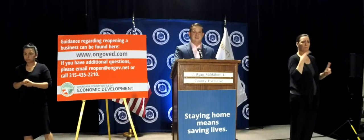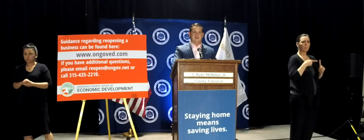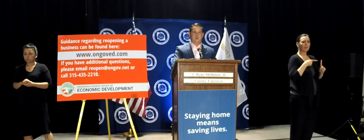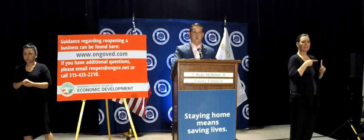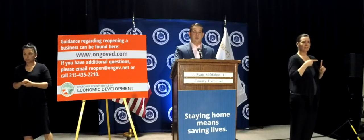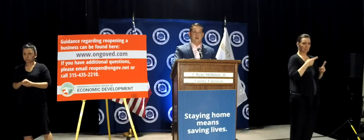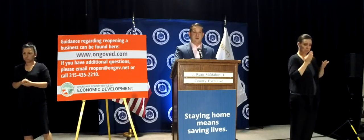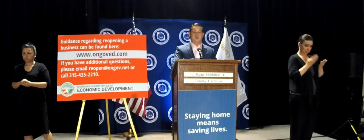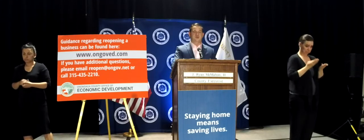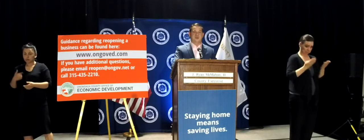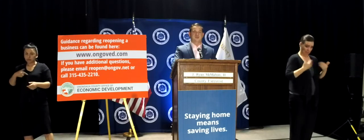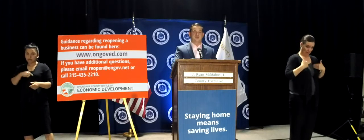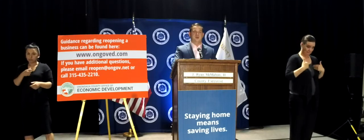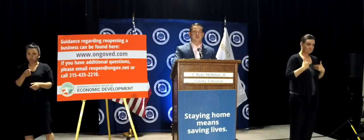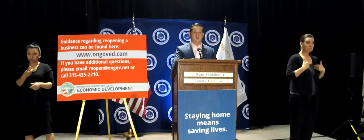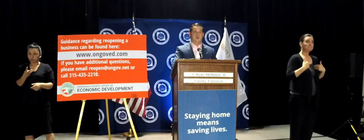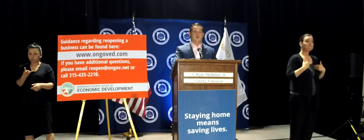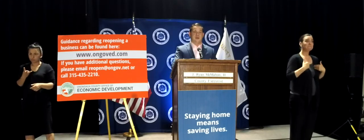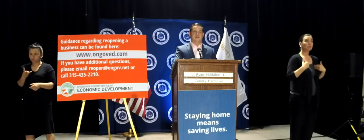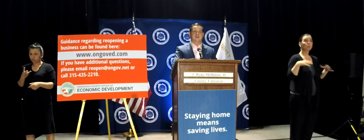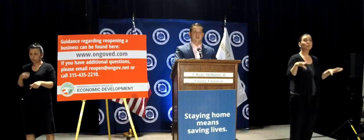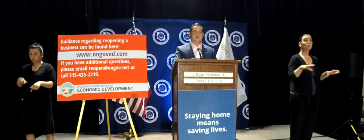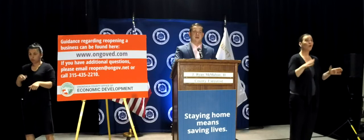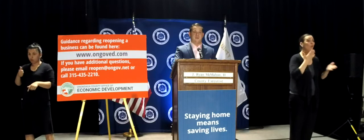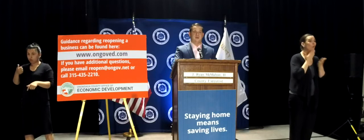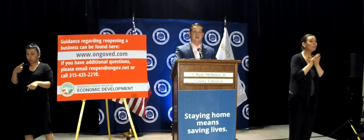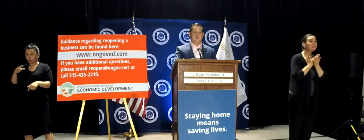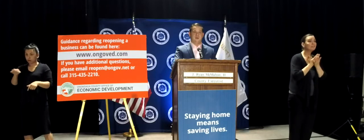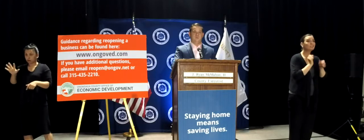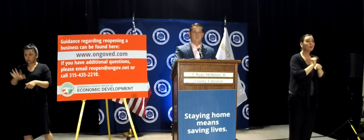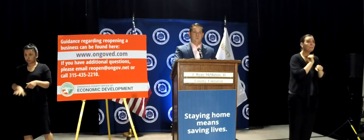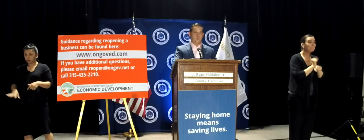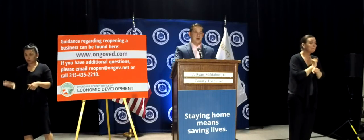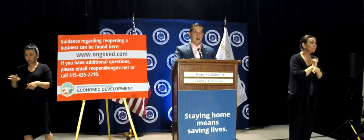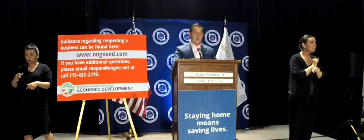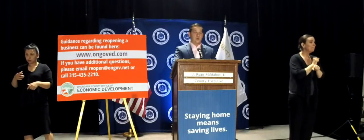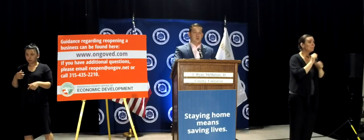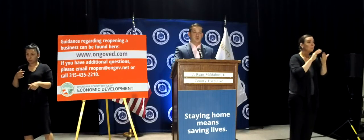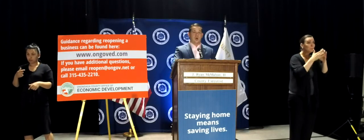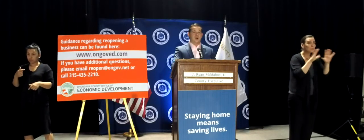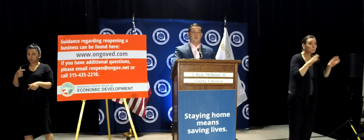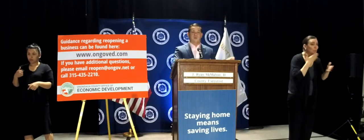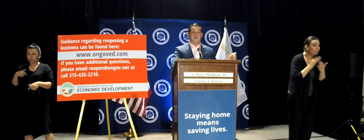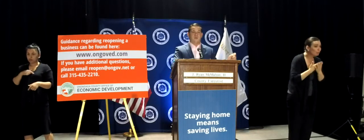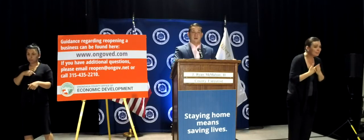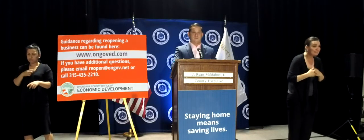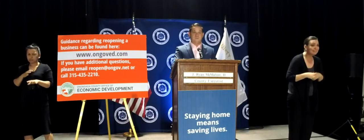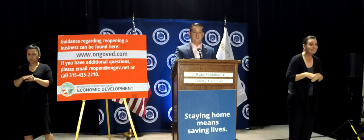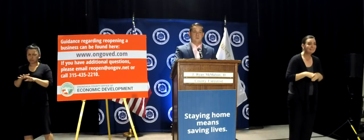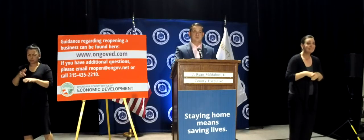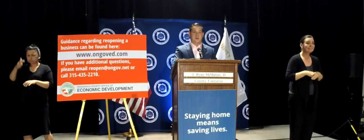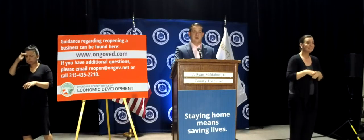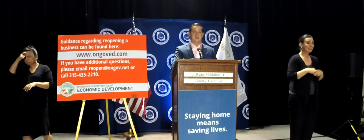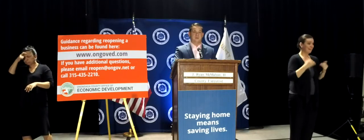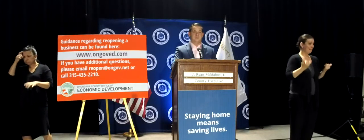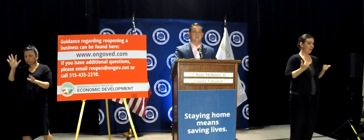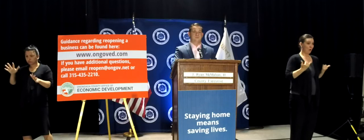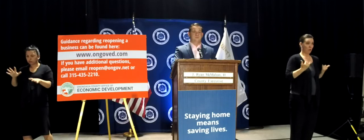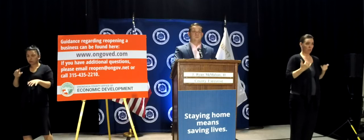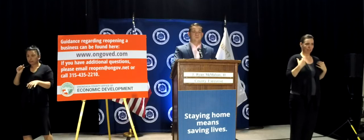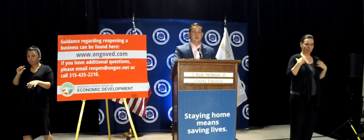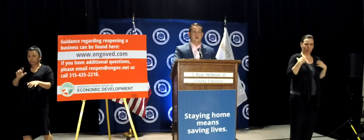and say, we are in a distressed situation with COVID-19 in this pandemic. Right now, we are stronger than we've ever been in this